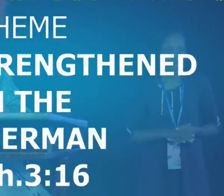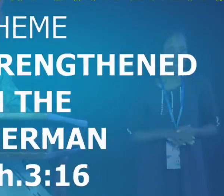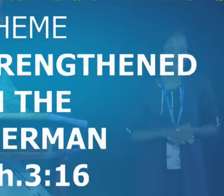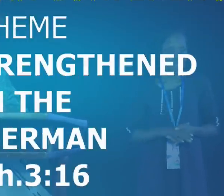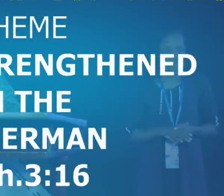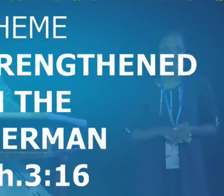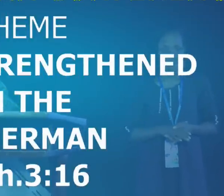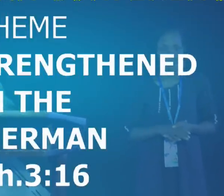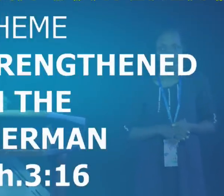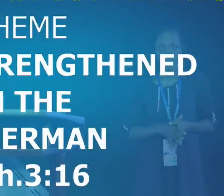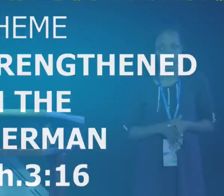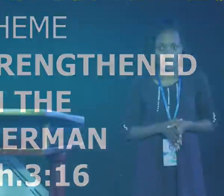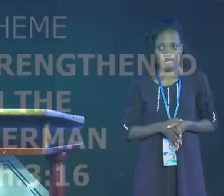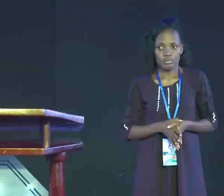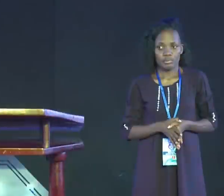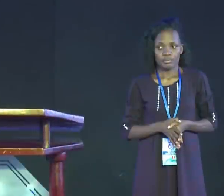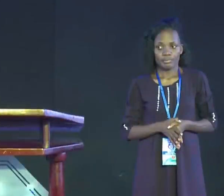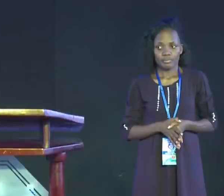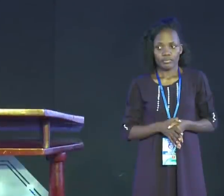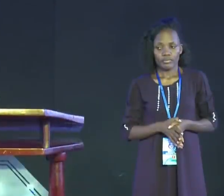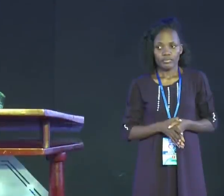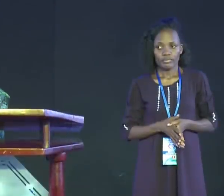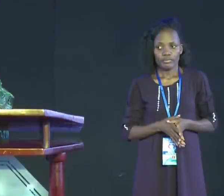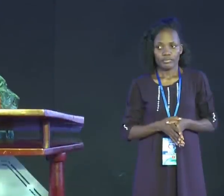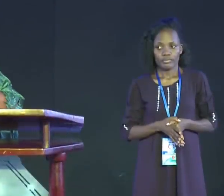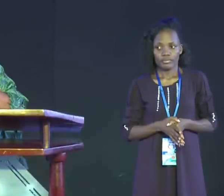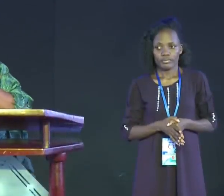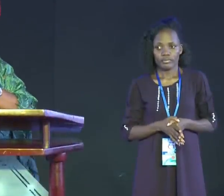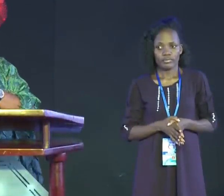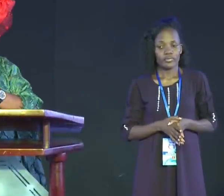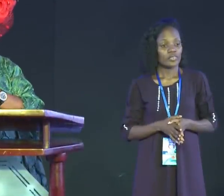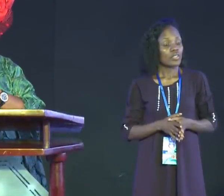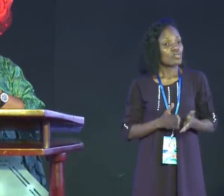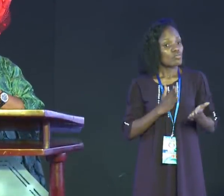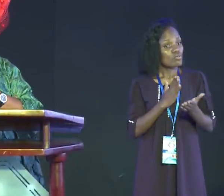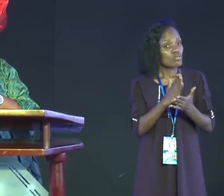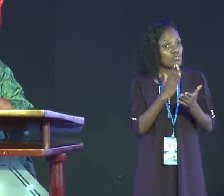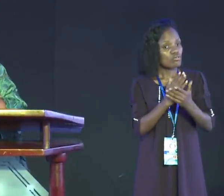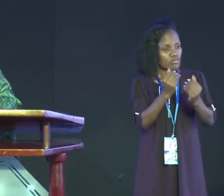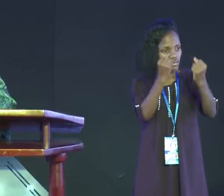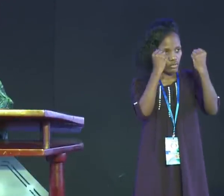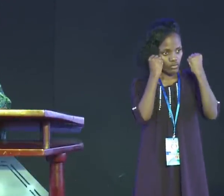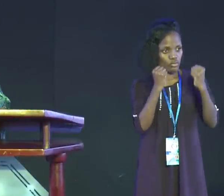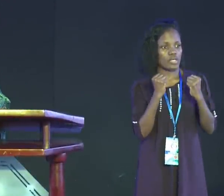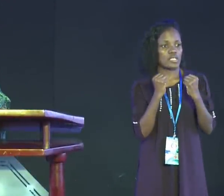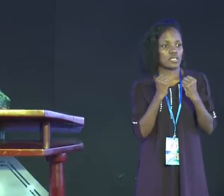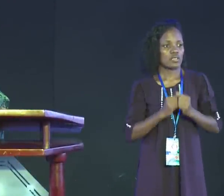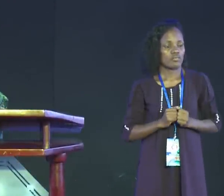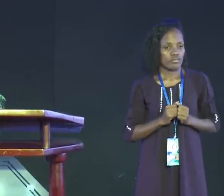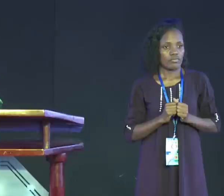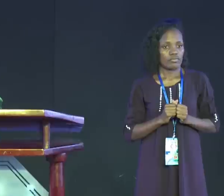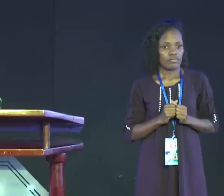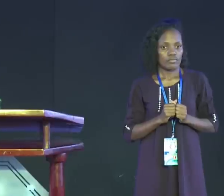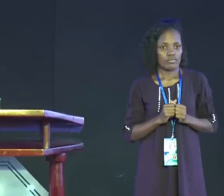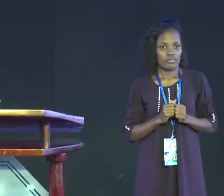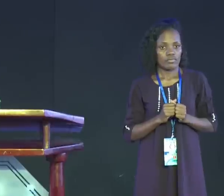Amaanyi gennyini. real strength.